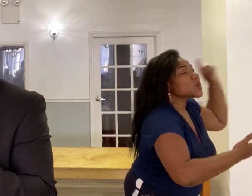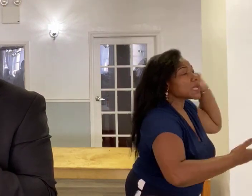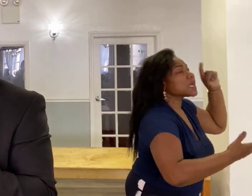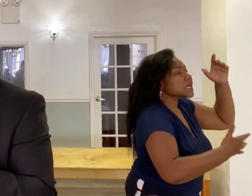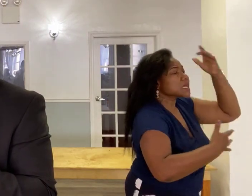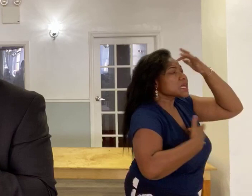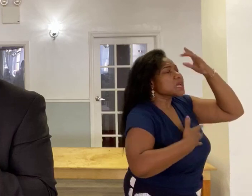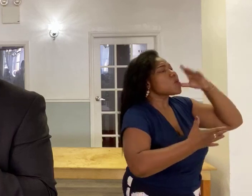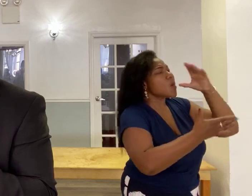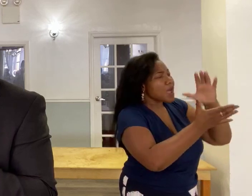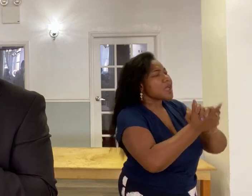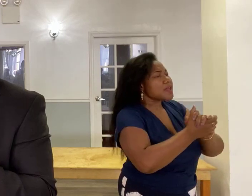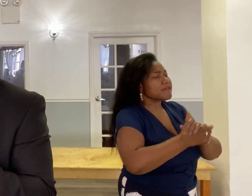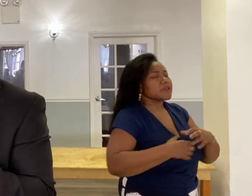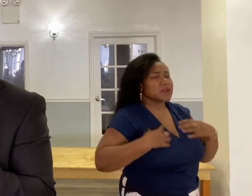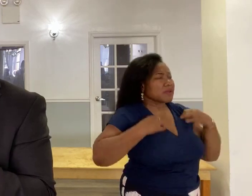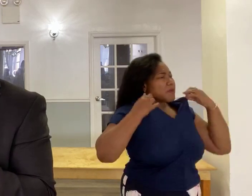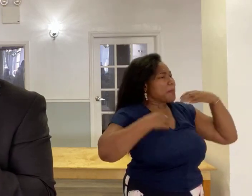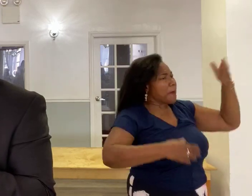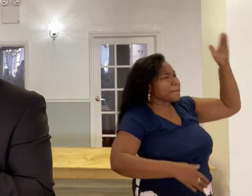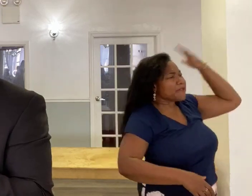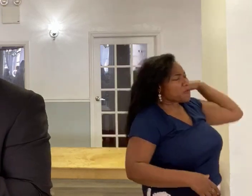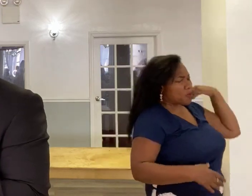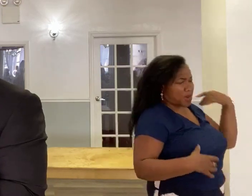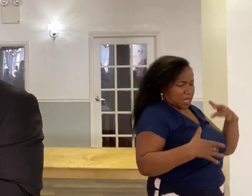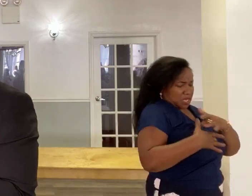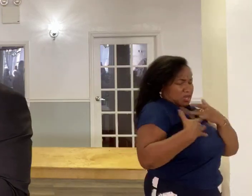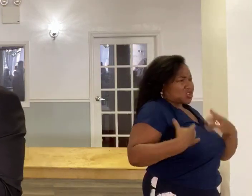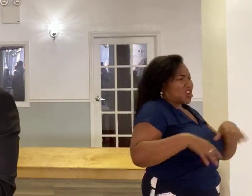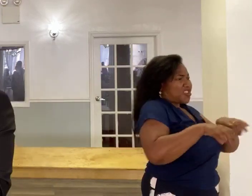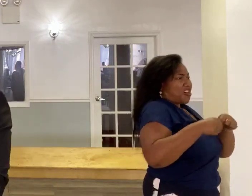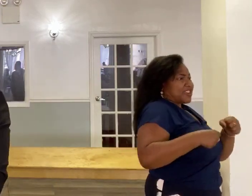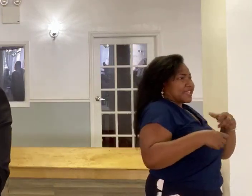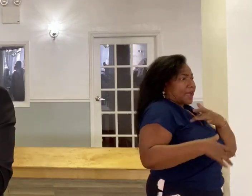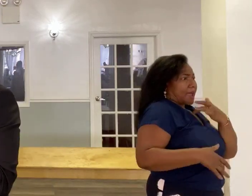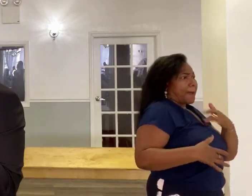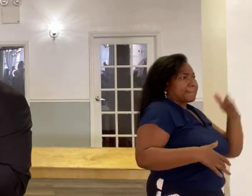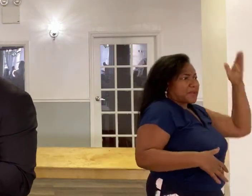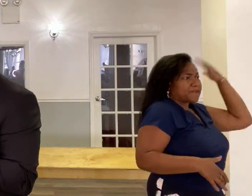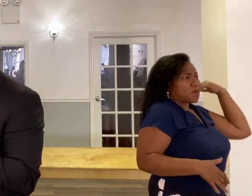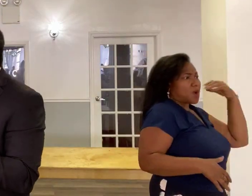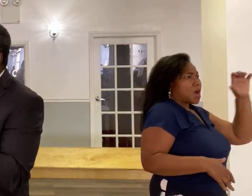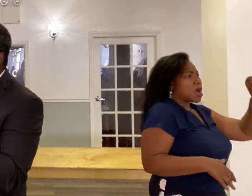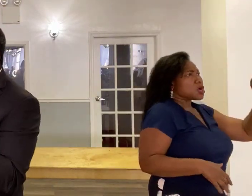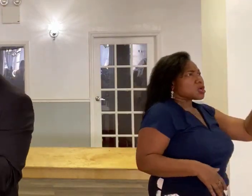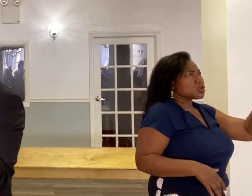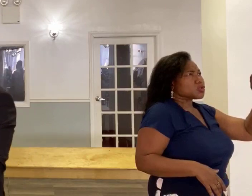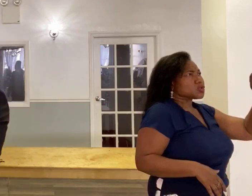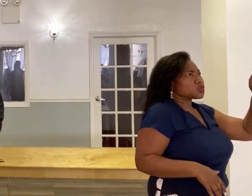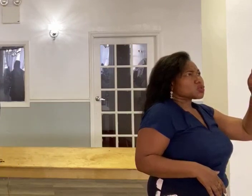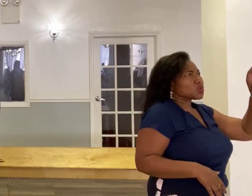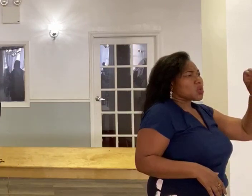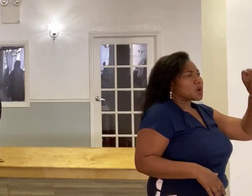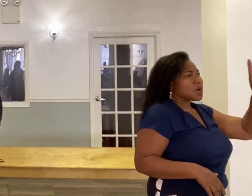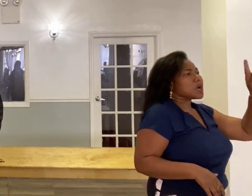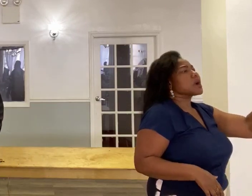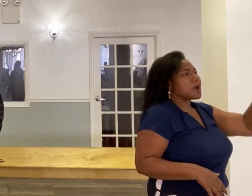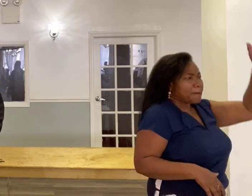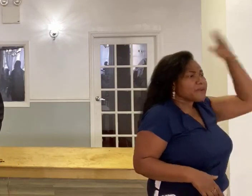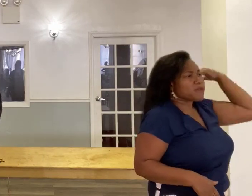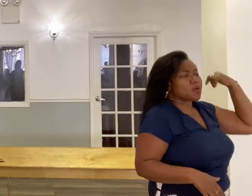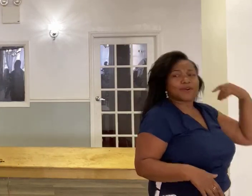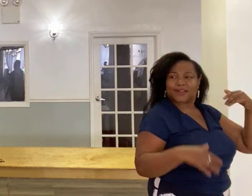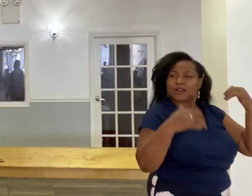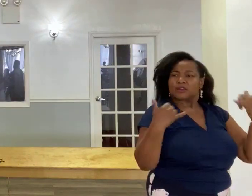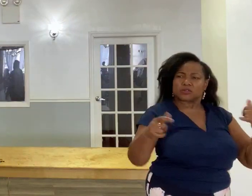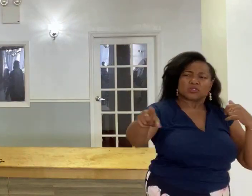more announcements behind you. I'm going to just catch everything you leave out. Amen? Okay. All right. Go for it. You have to hold the mic really